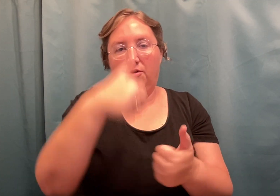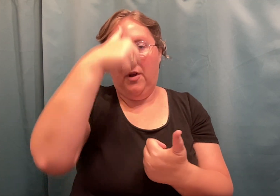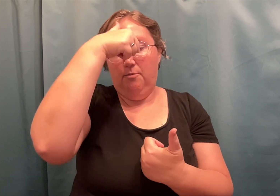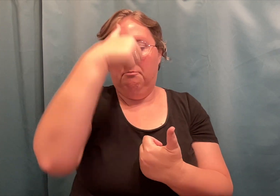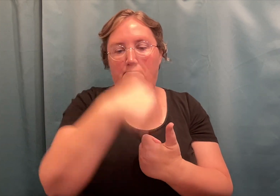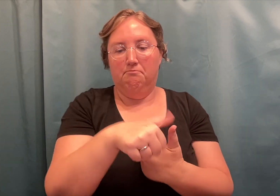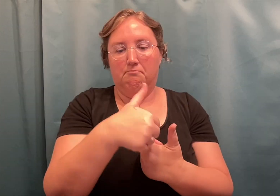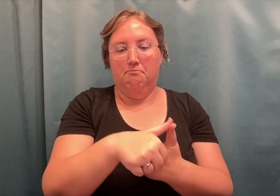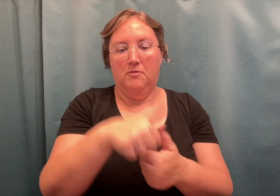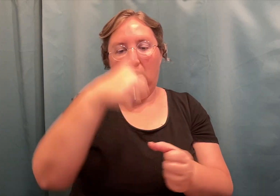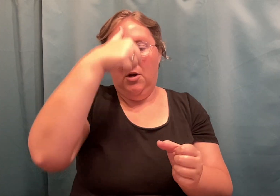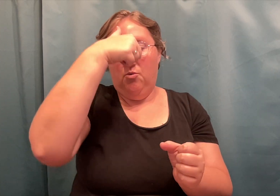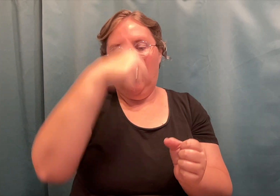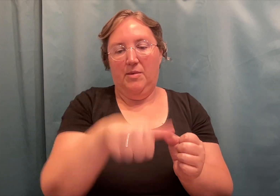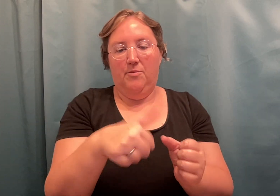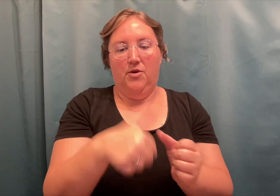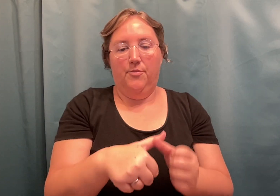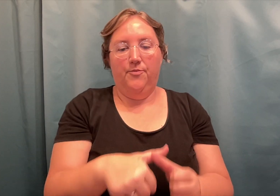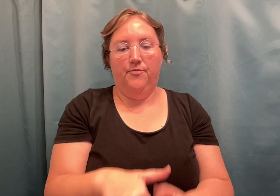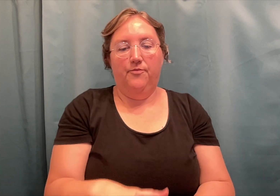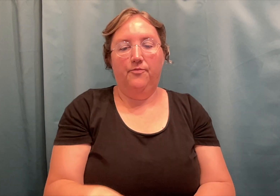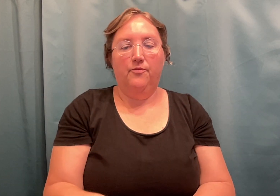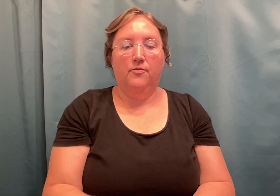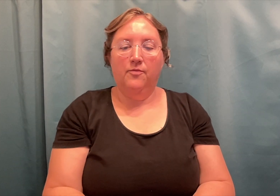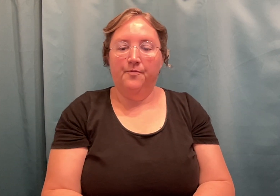thumb. Remember.